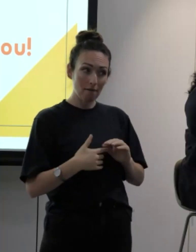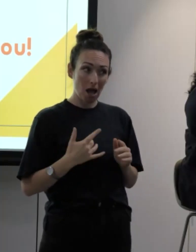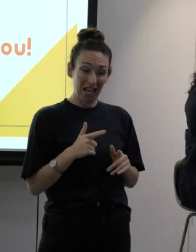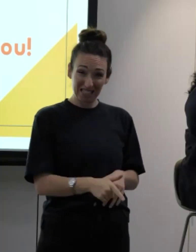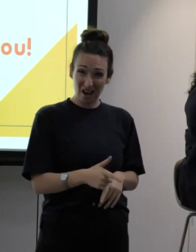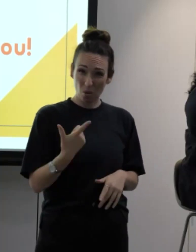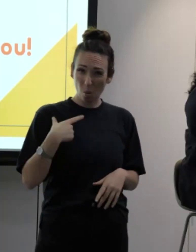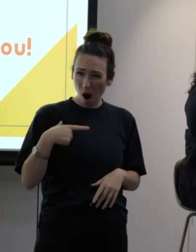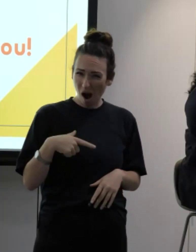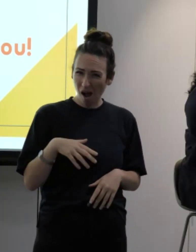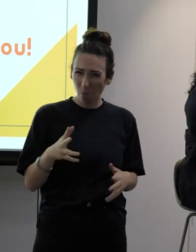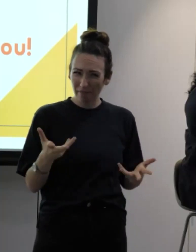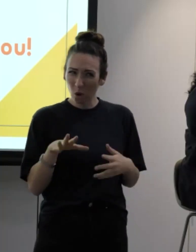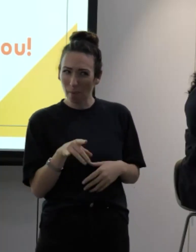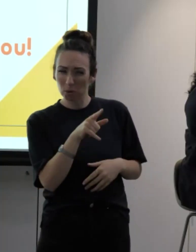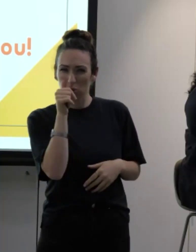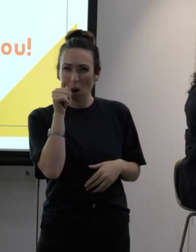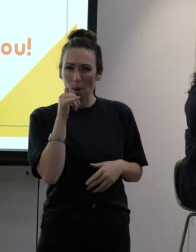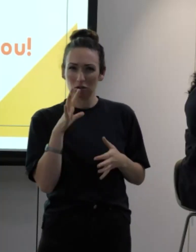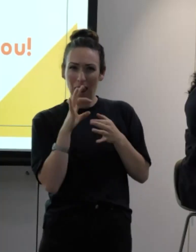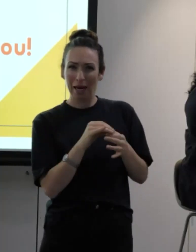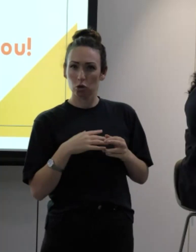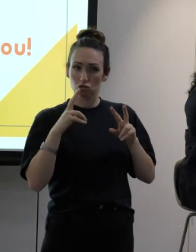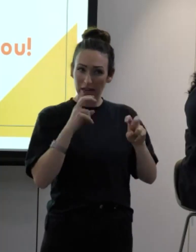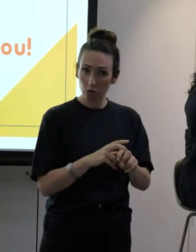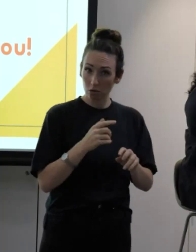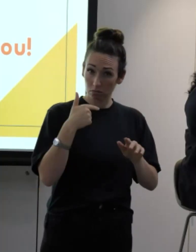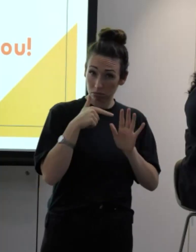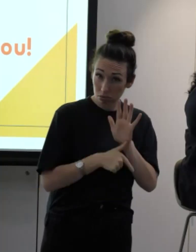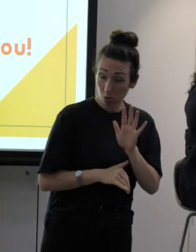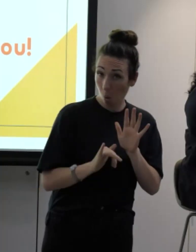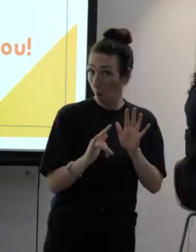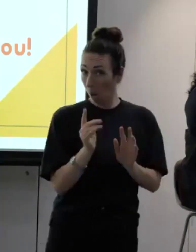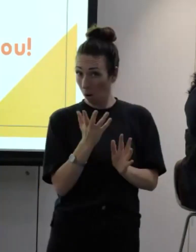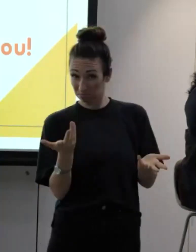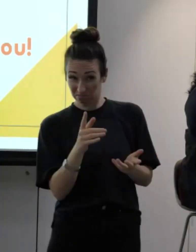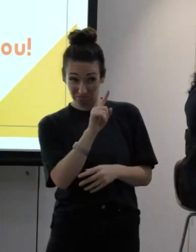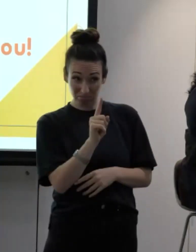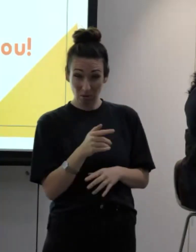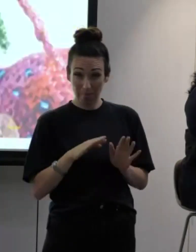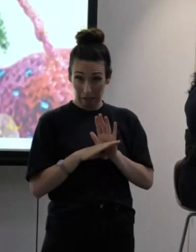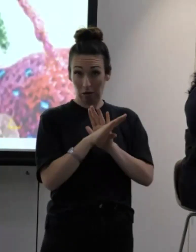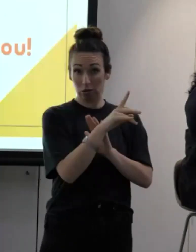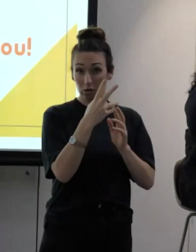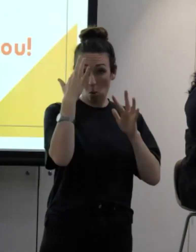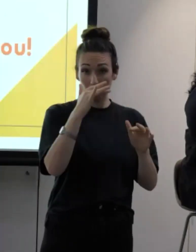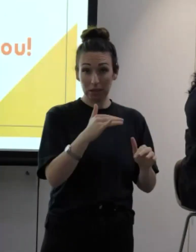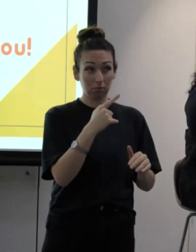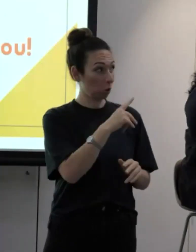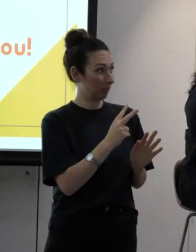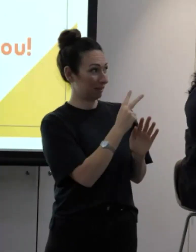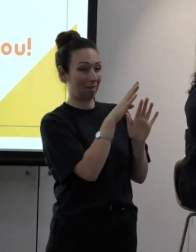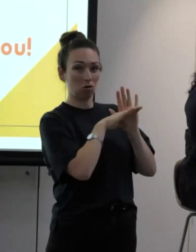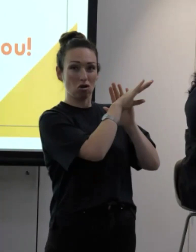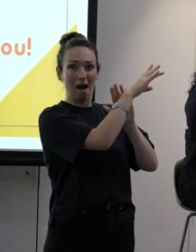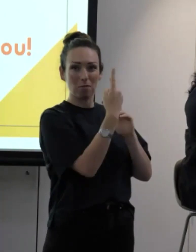done, or is that a societal problem we've got to deal with? That's the first question. So the increase in autism, which is pretty significant from the graph you've